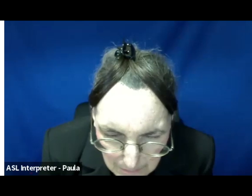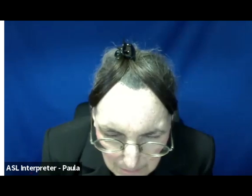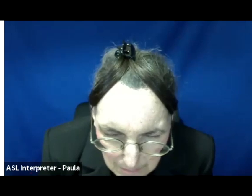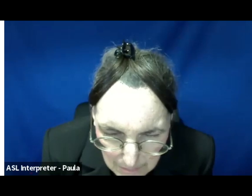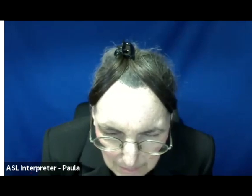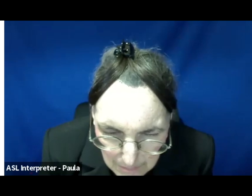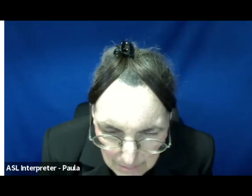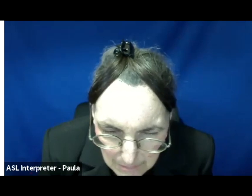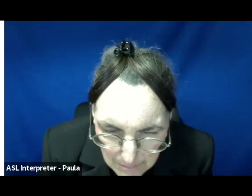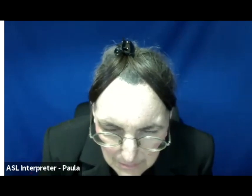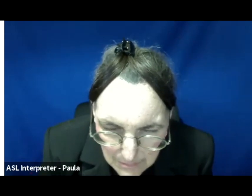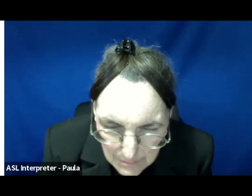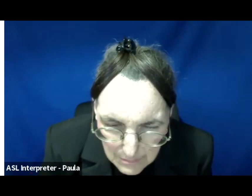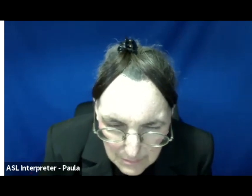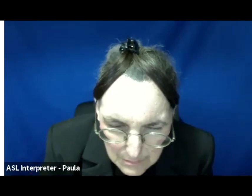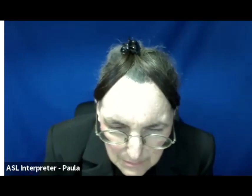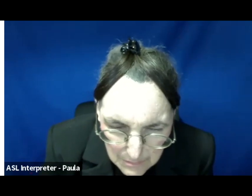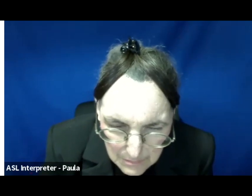That's not part of my load, is it?